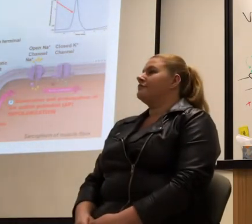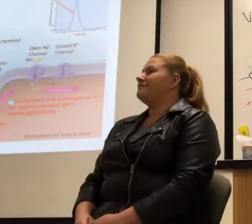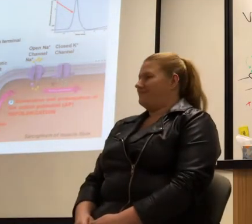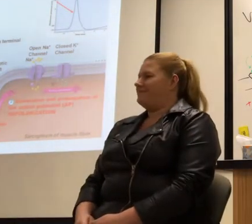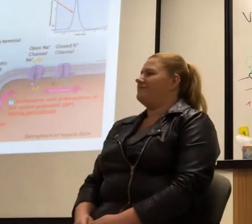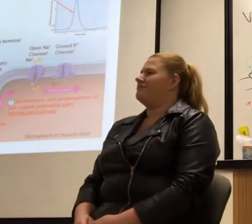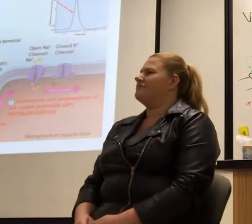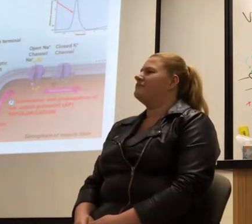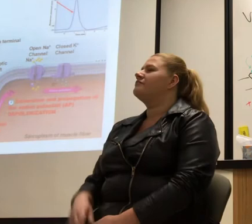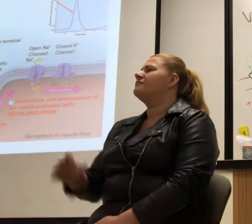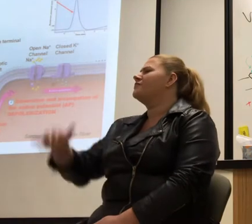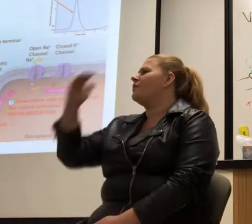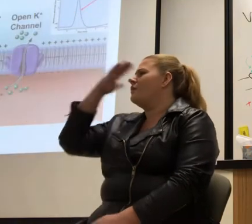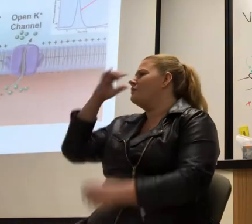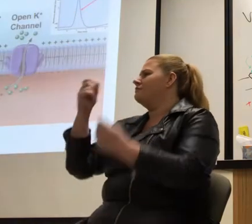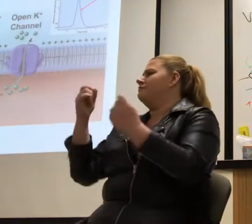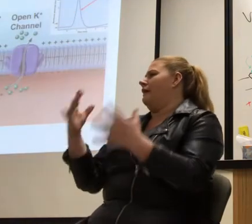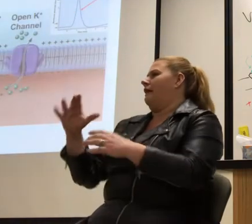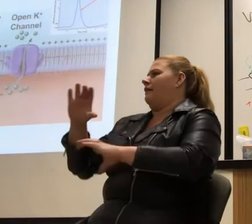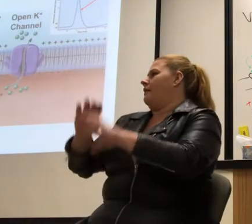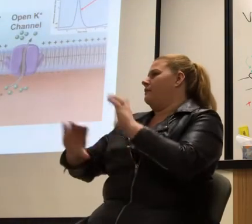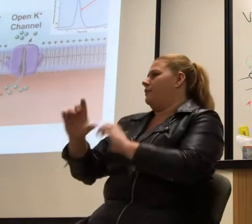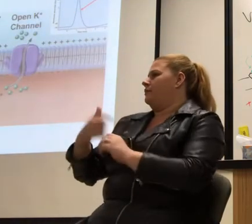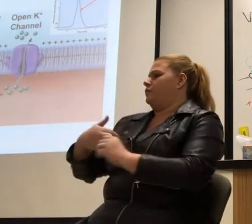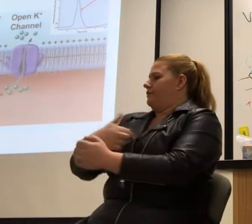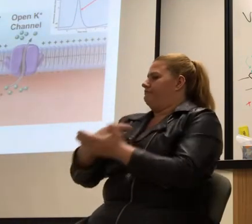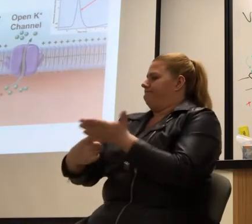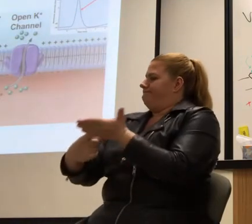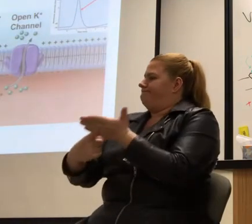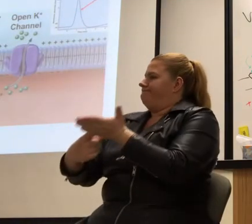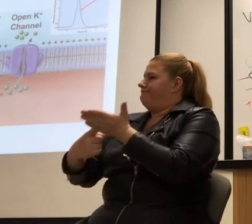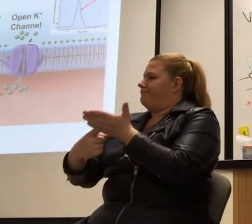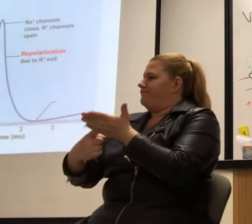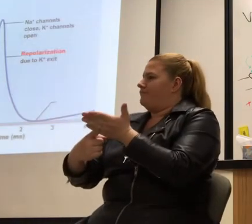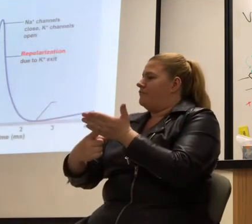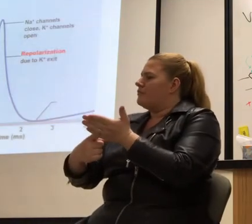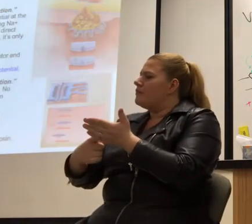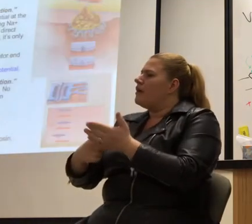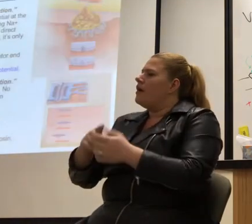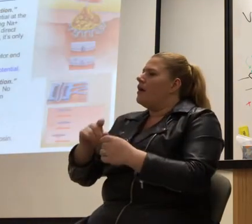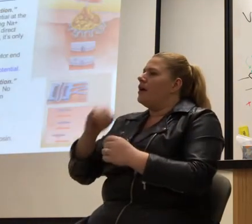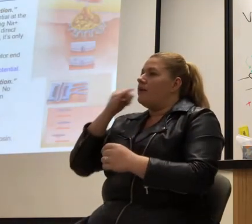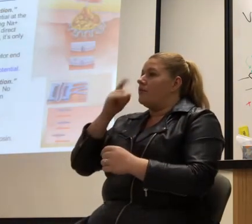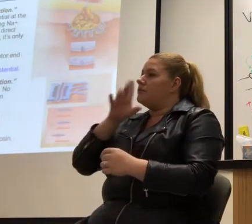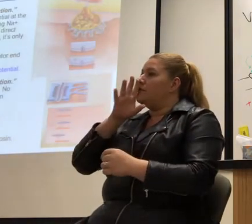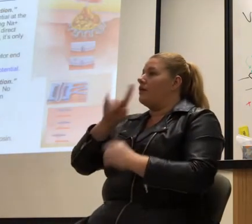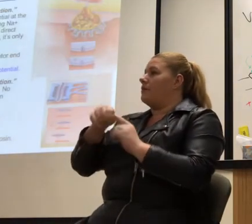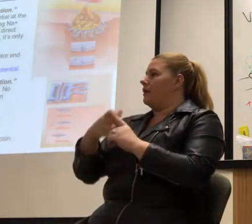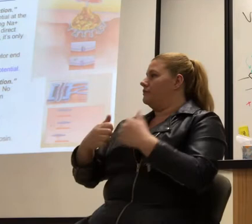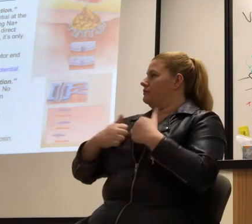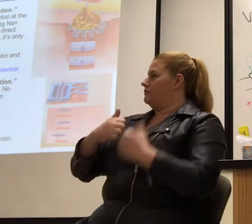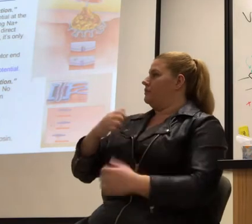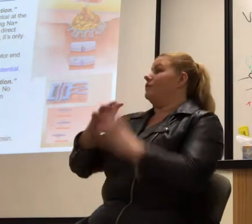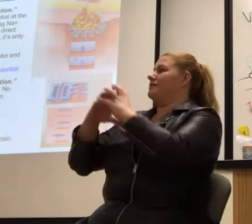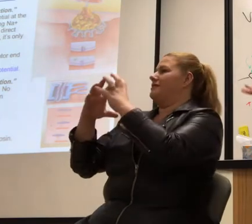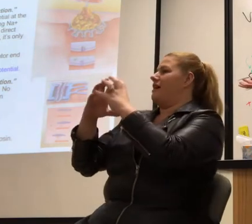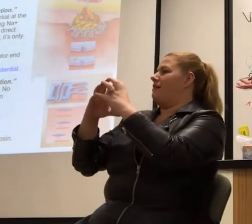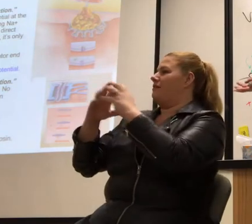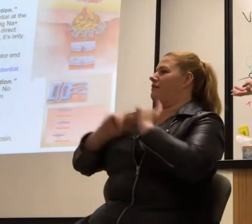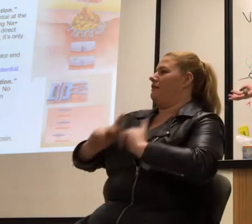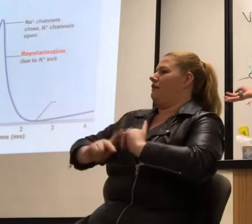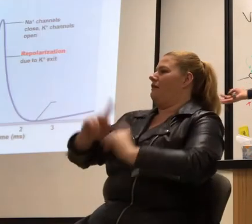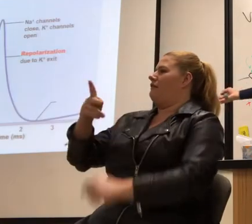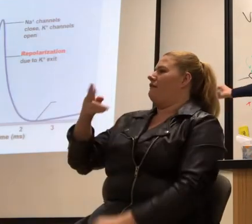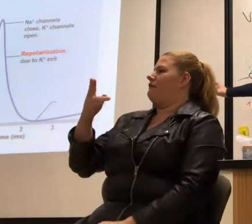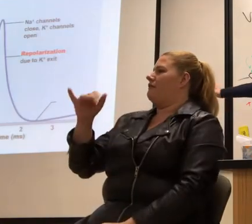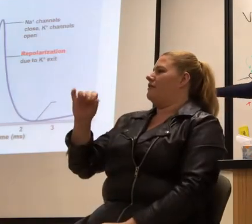So, you know, there's a lot of chemicals that we talk about, and when we talk about cell physiology, for example, we